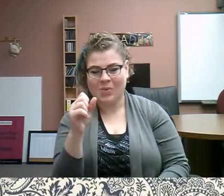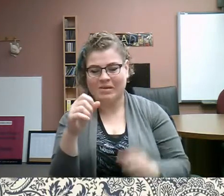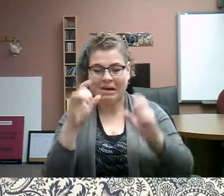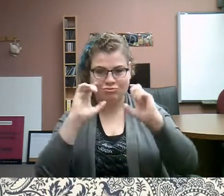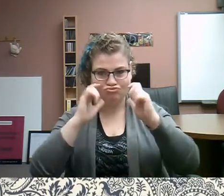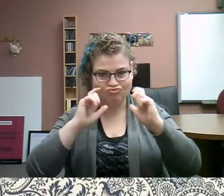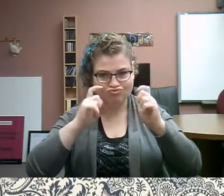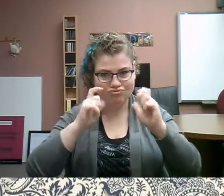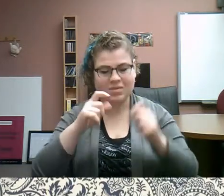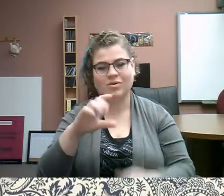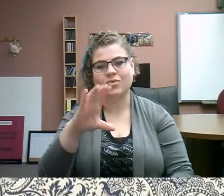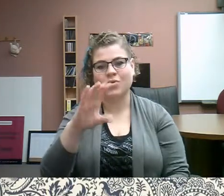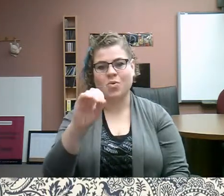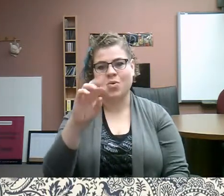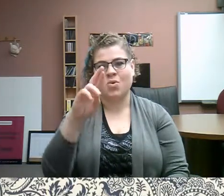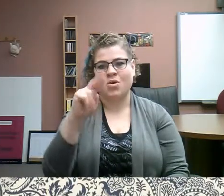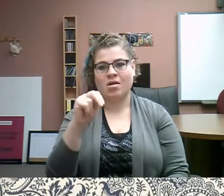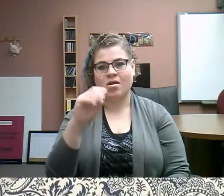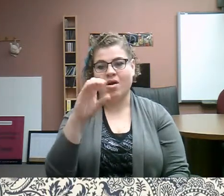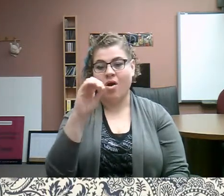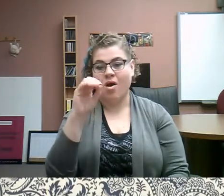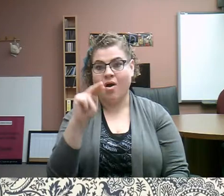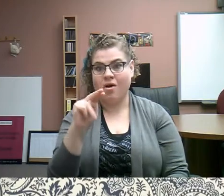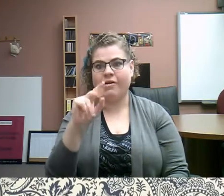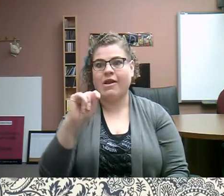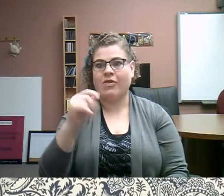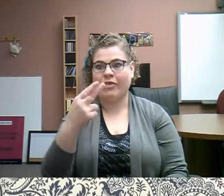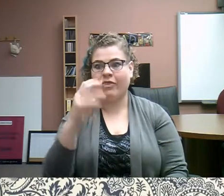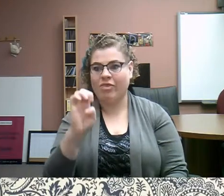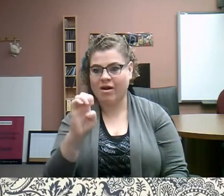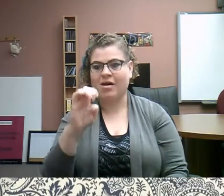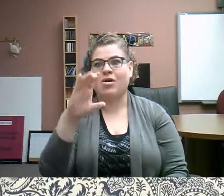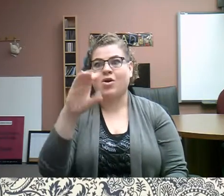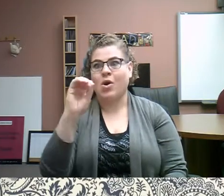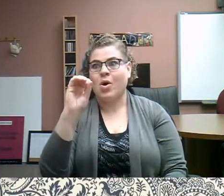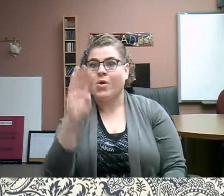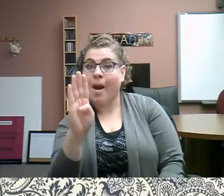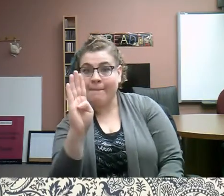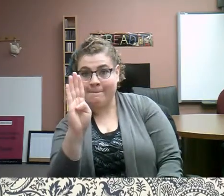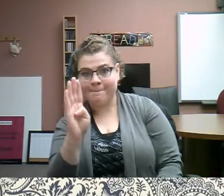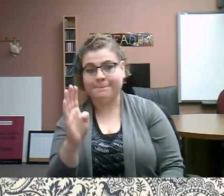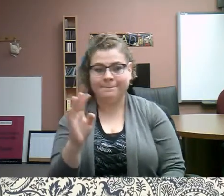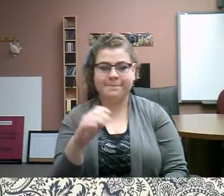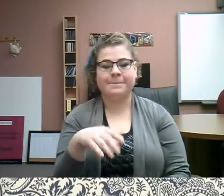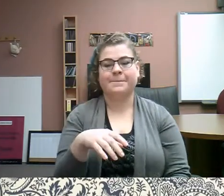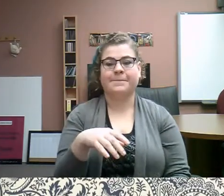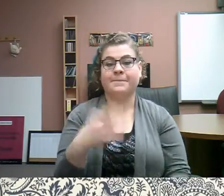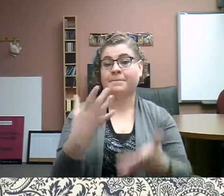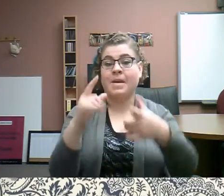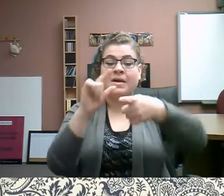Or really, this is also the sign for corn on the cob.